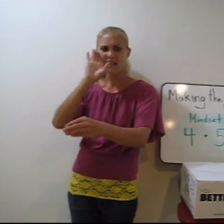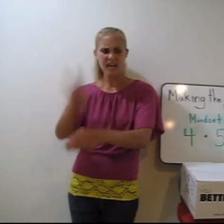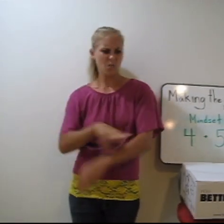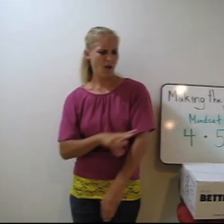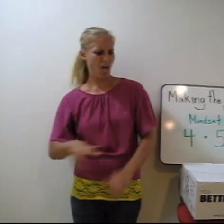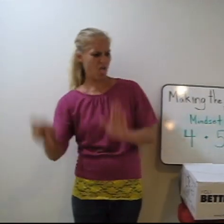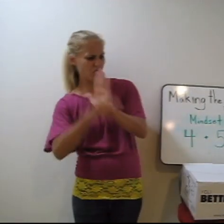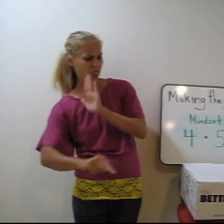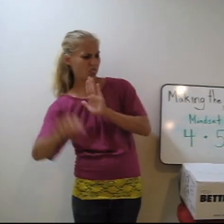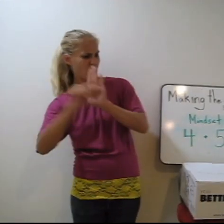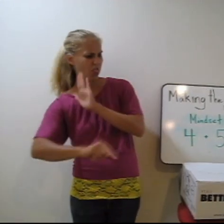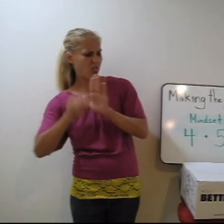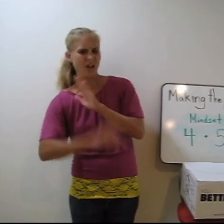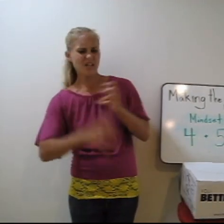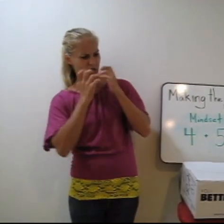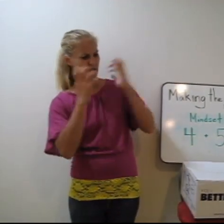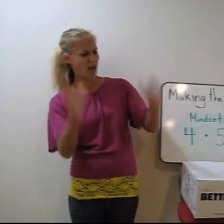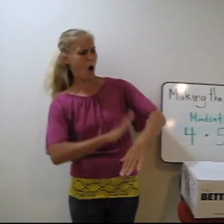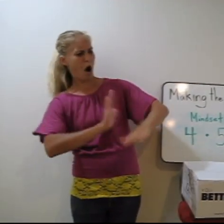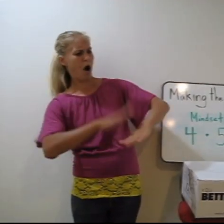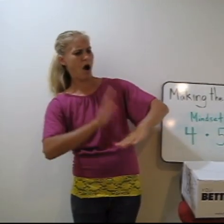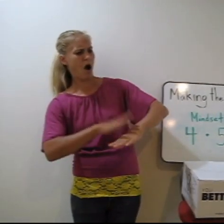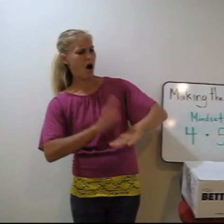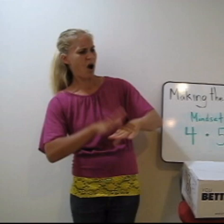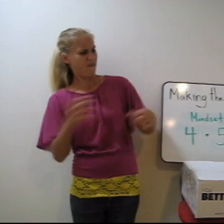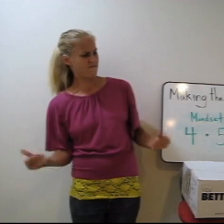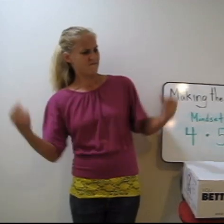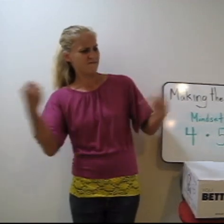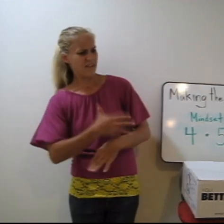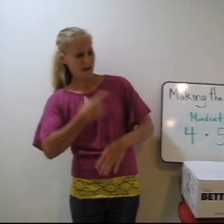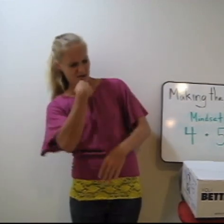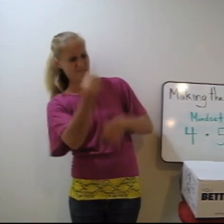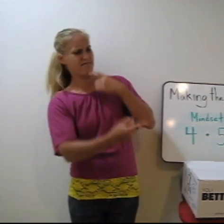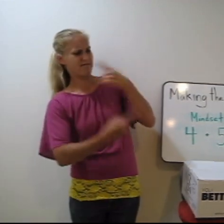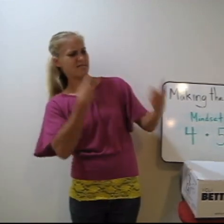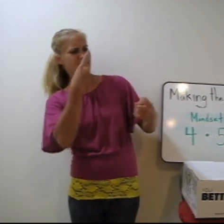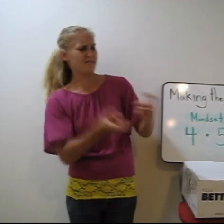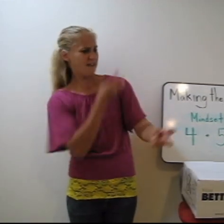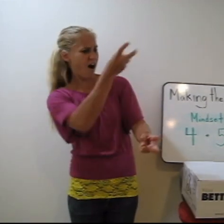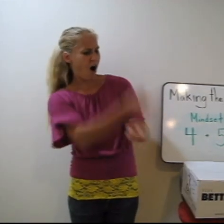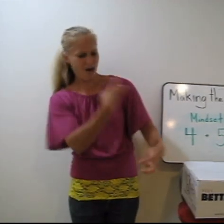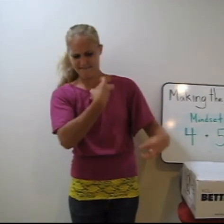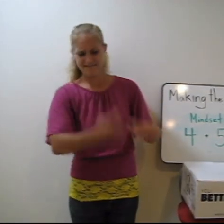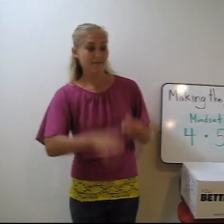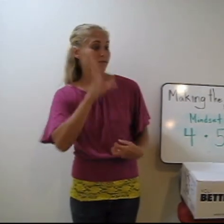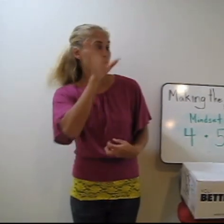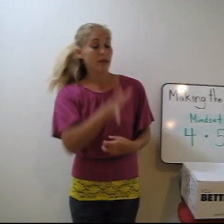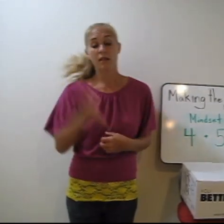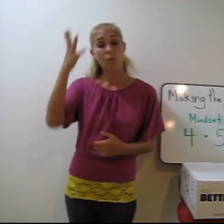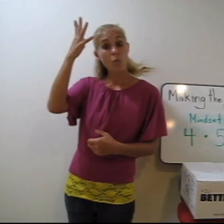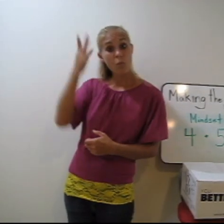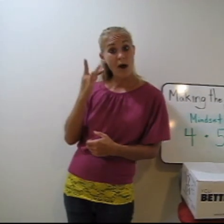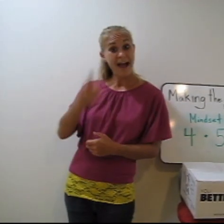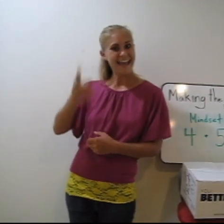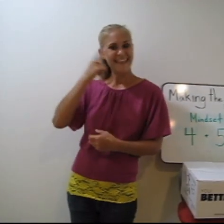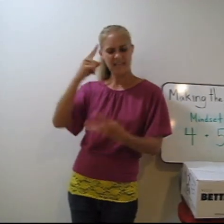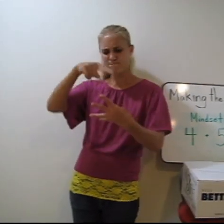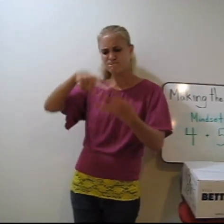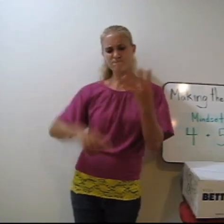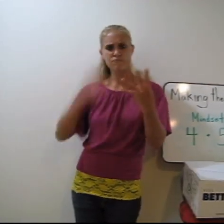They're going to shout warnings of fear, danger, and hardship. Why? I think a few reasons. Number one,